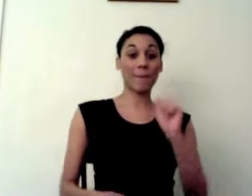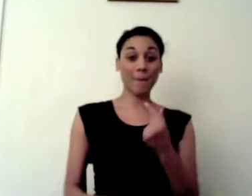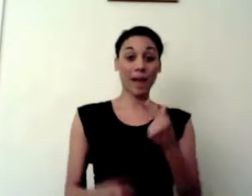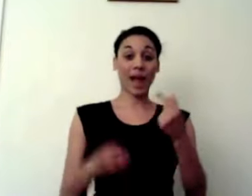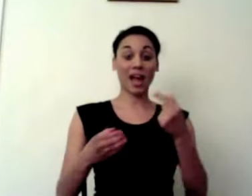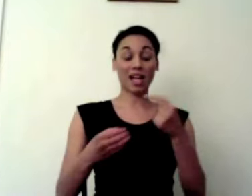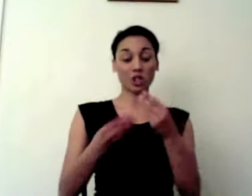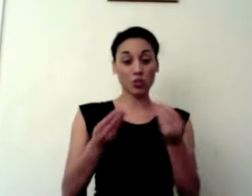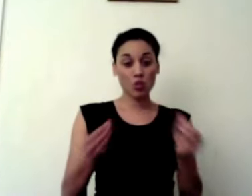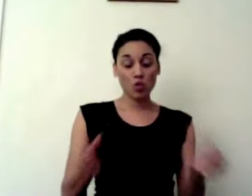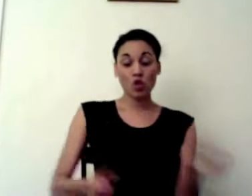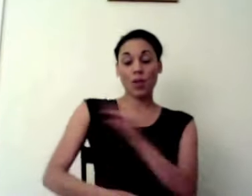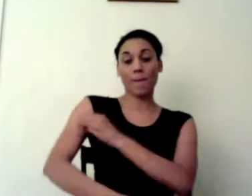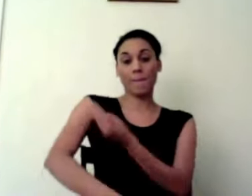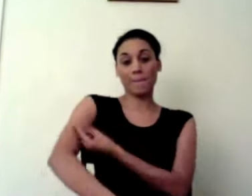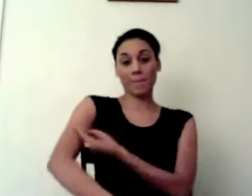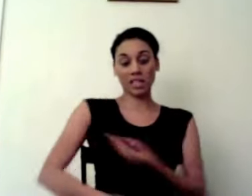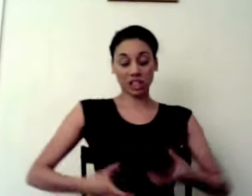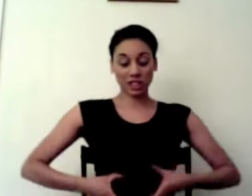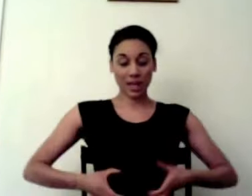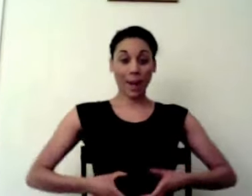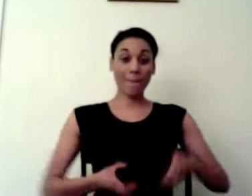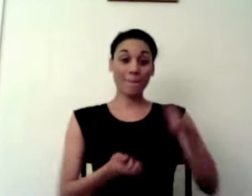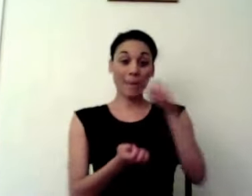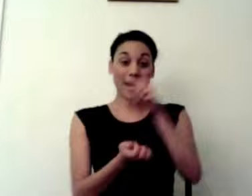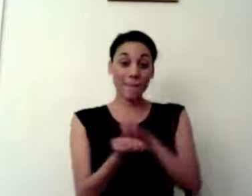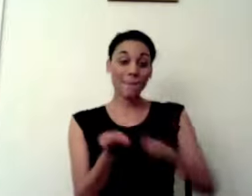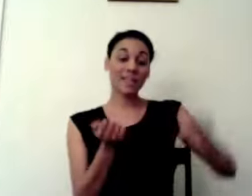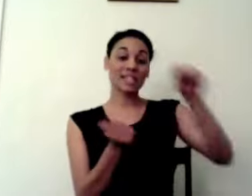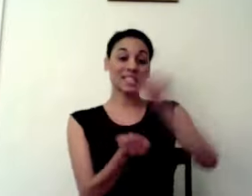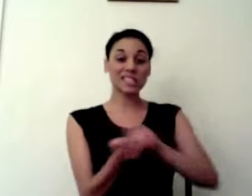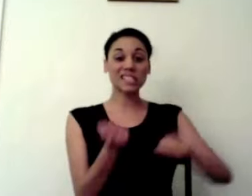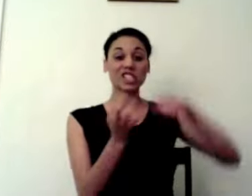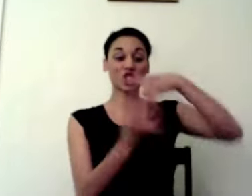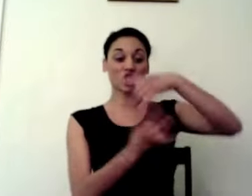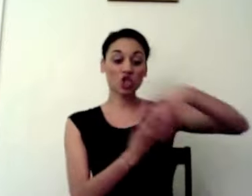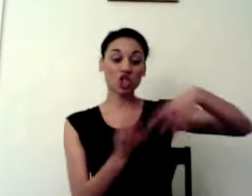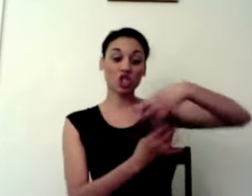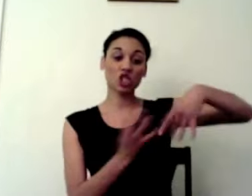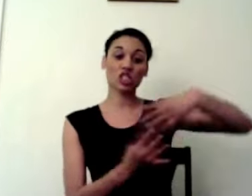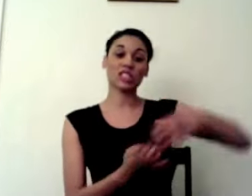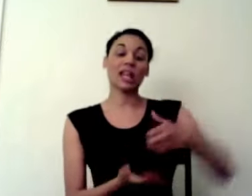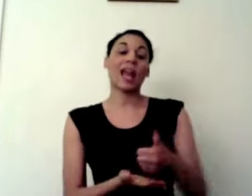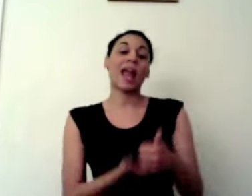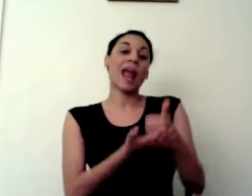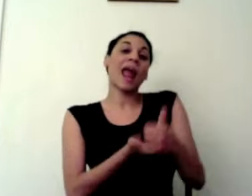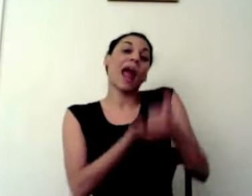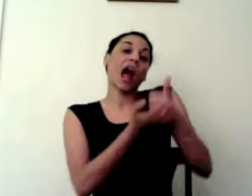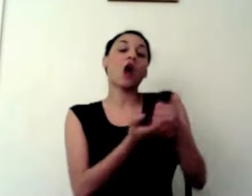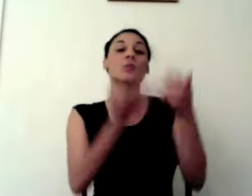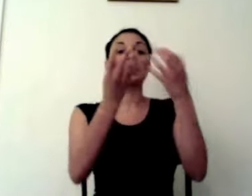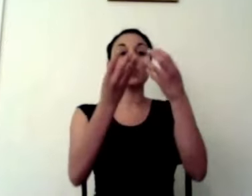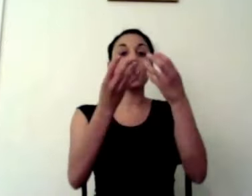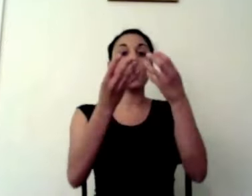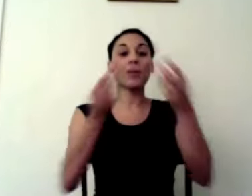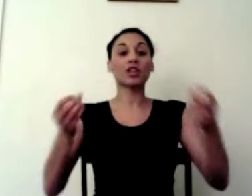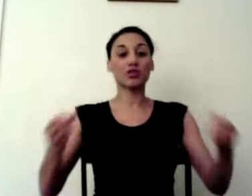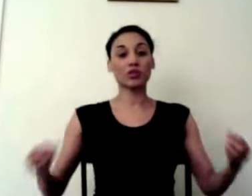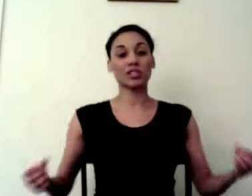stomach mixes it and churns it and helps break that food down, mixing it with digestive